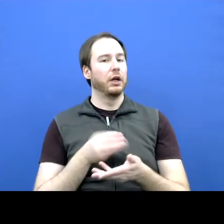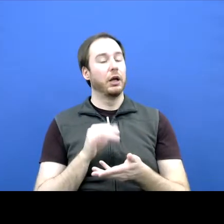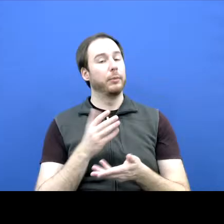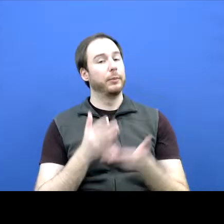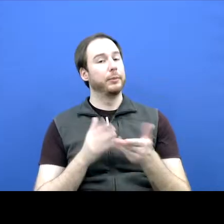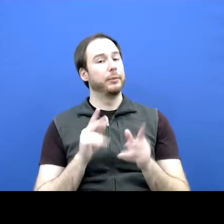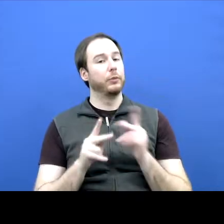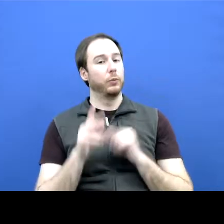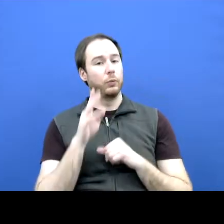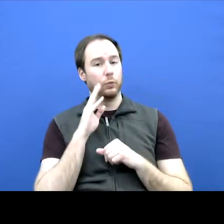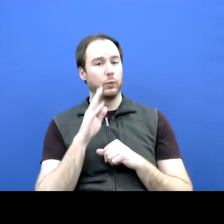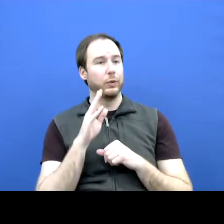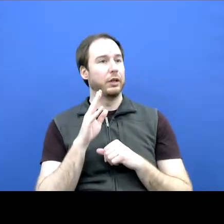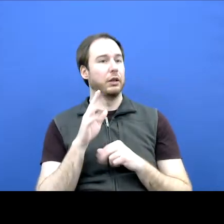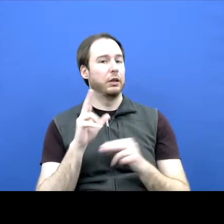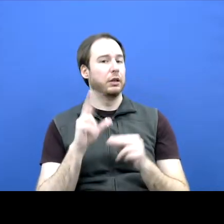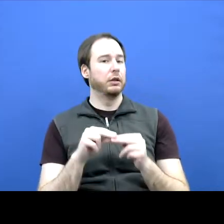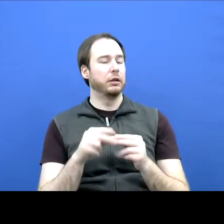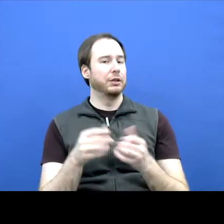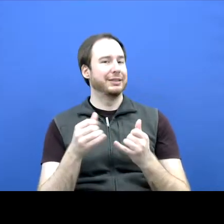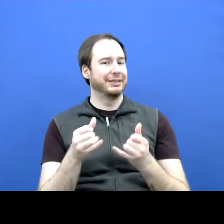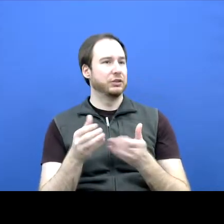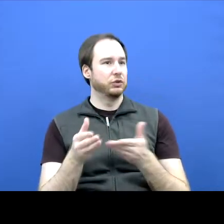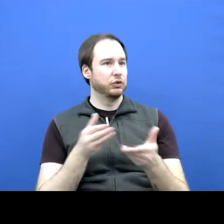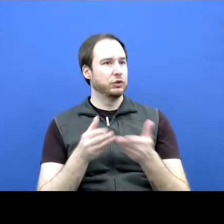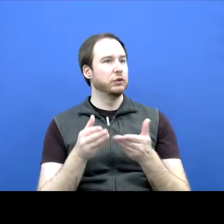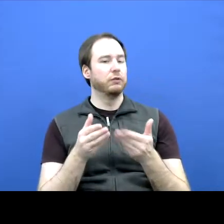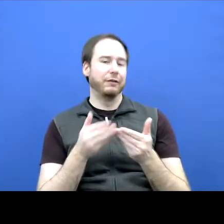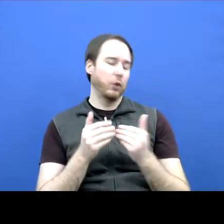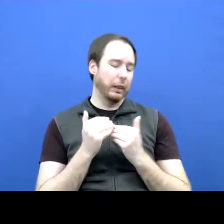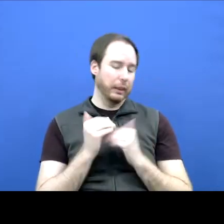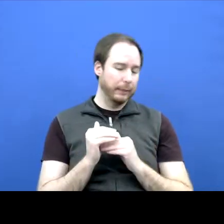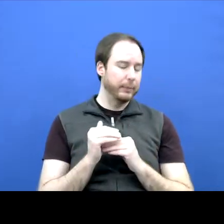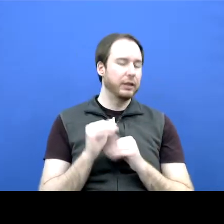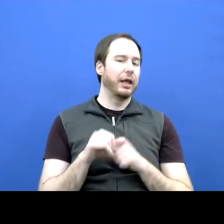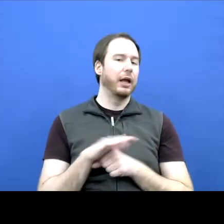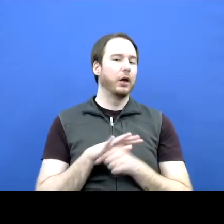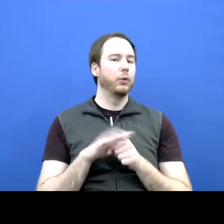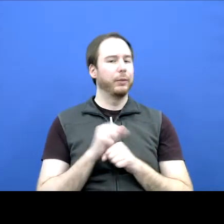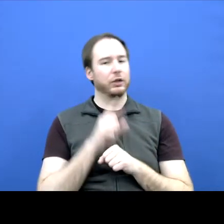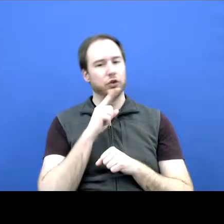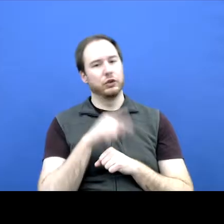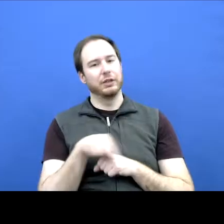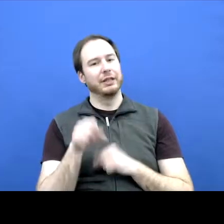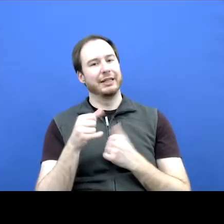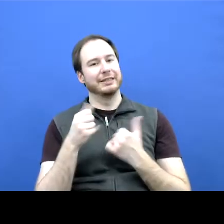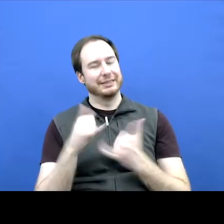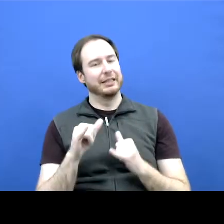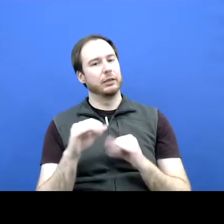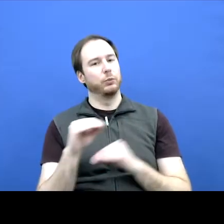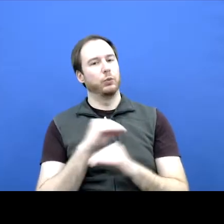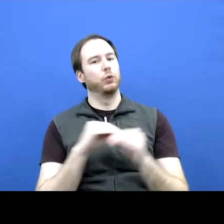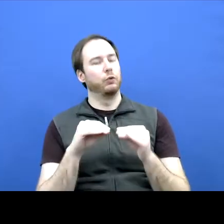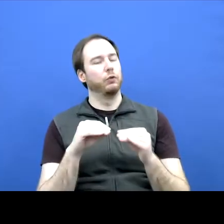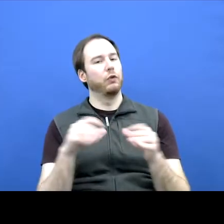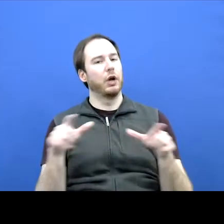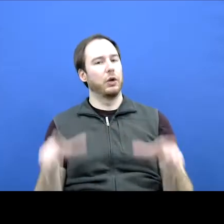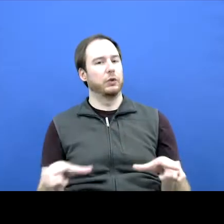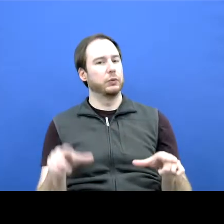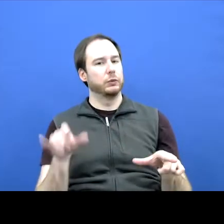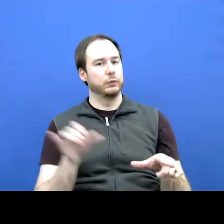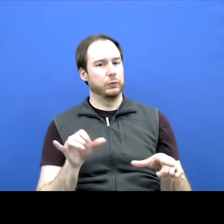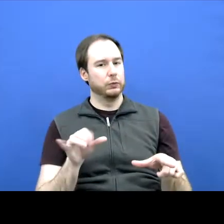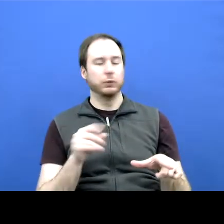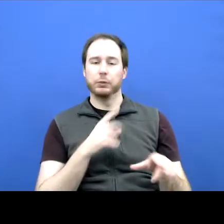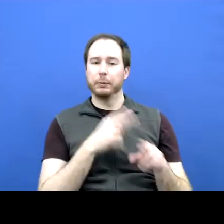using some of the existing services, limited that they are. But we have to make sure they can move around us. And then the point is about